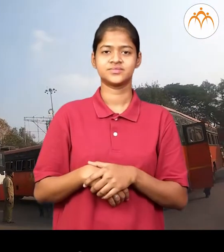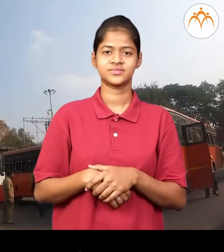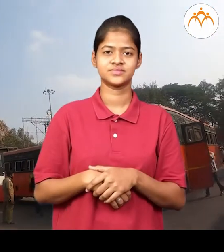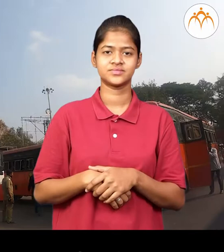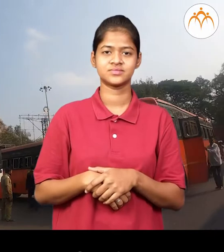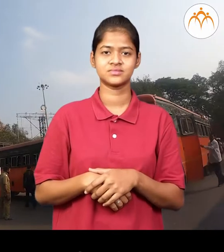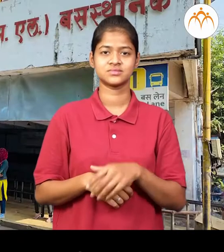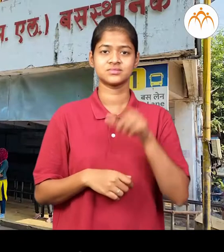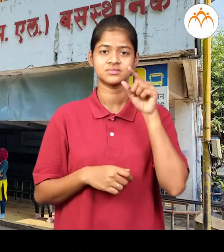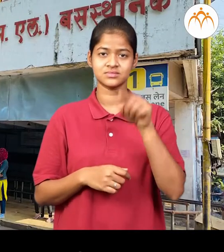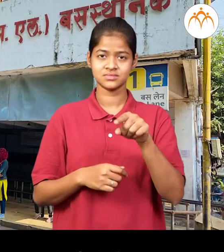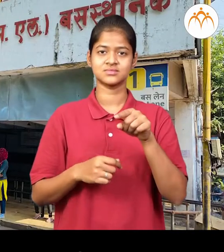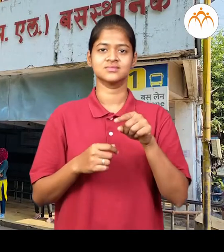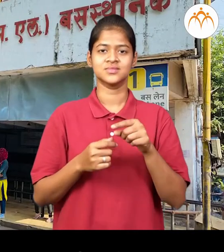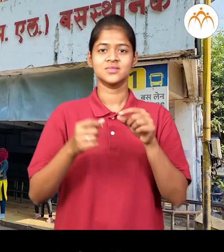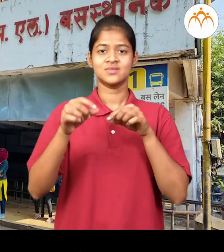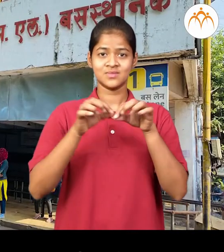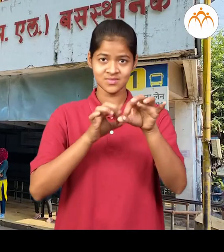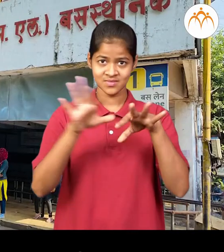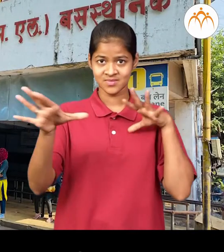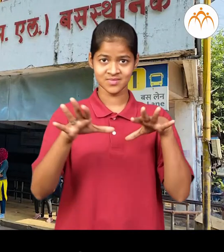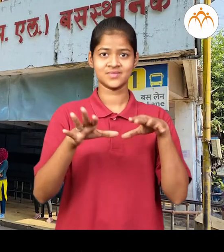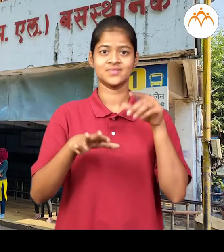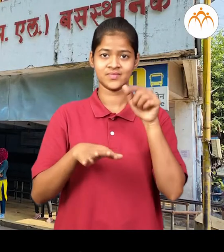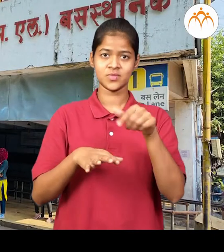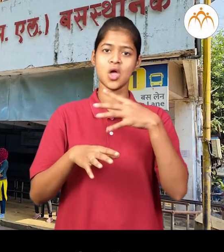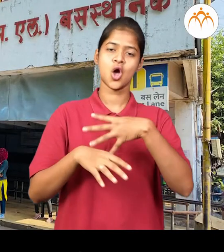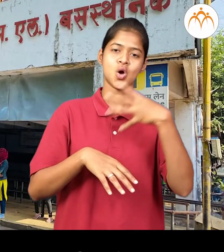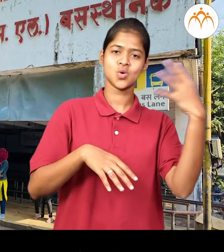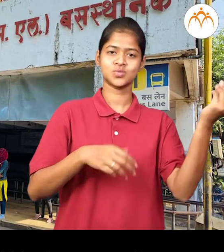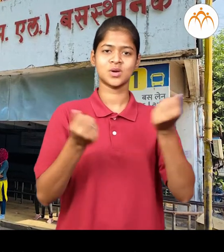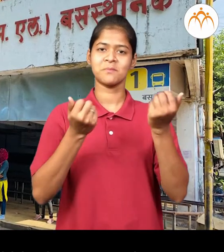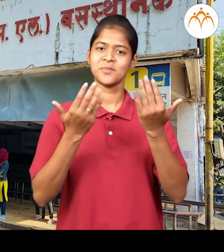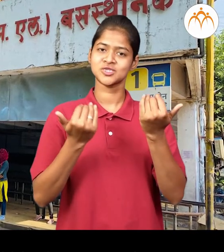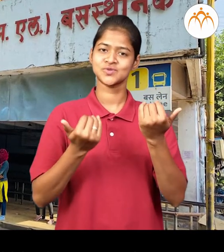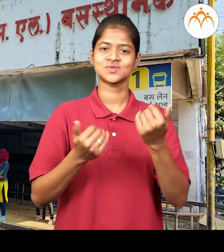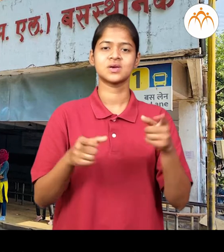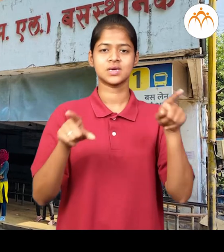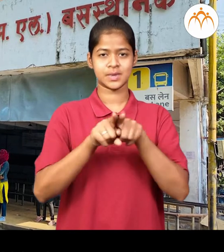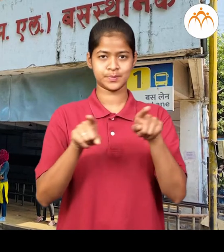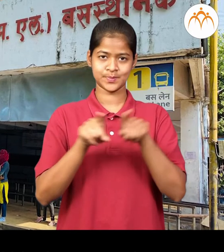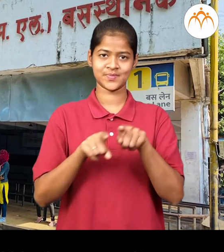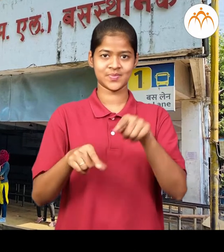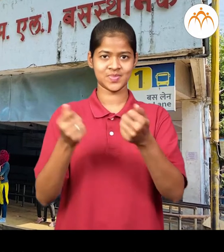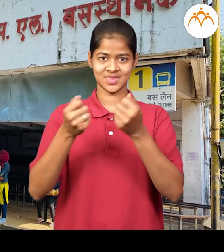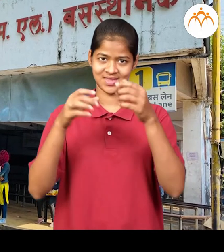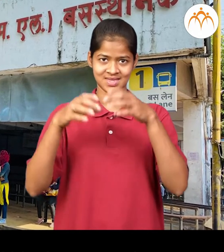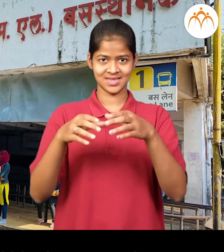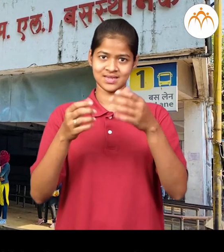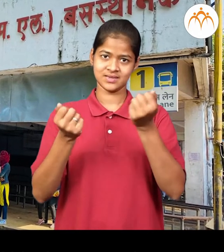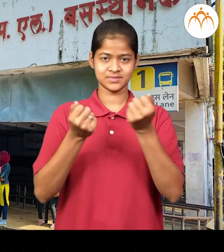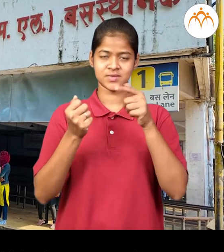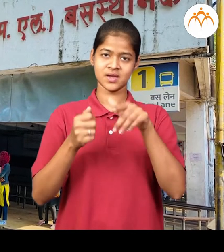Just as there are buses to go out of station, there are buses to travel